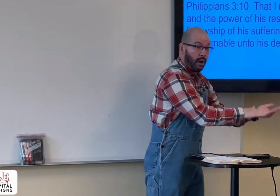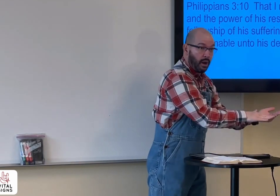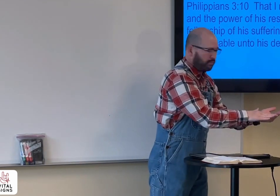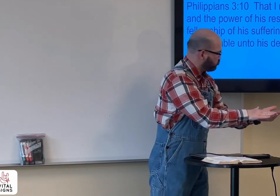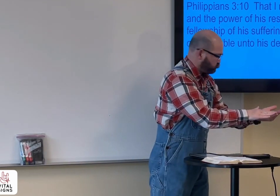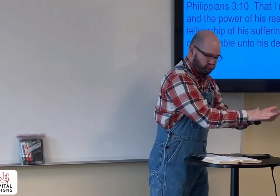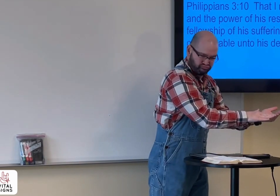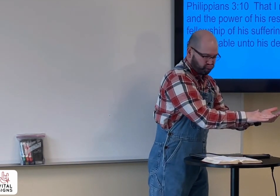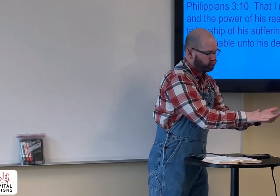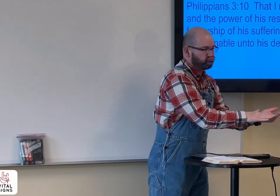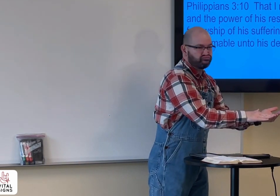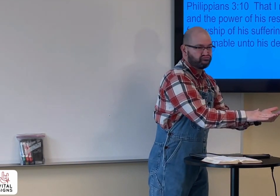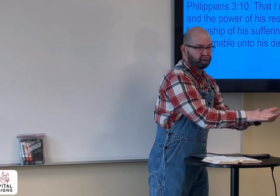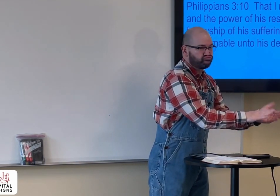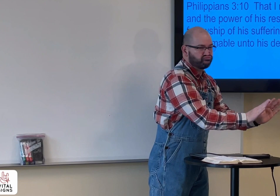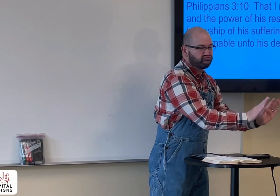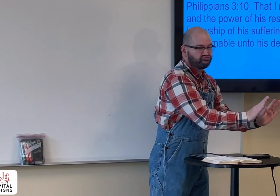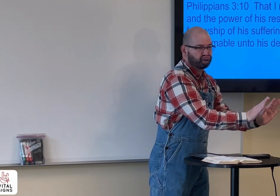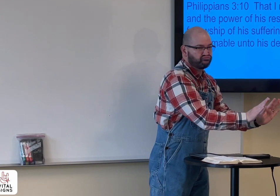God, Holy Spirit never died.